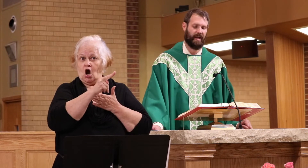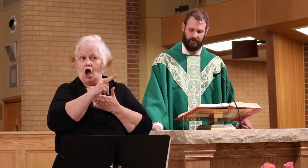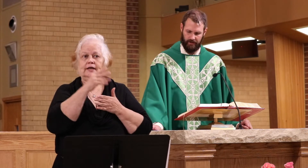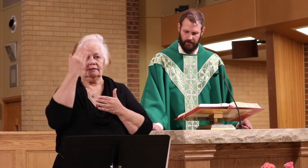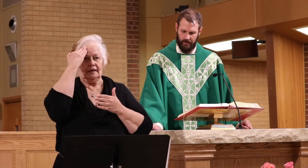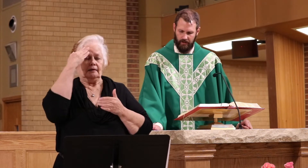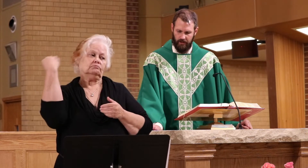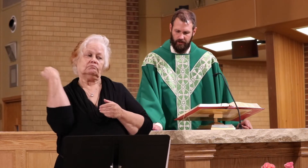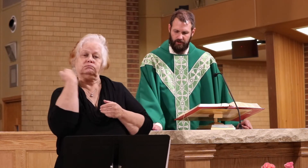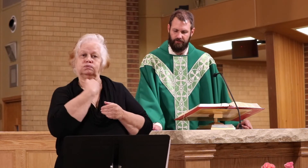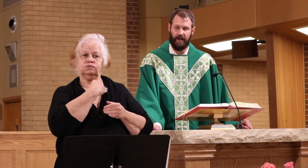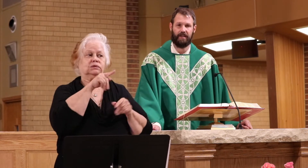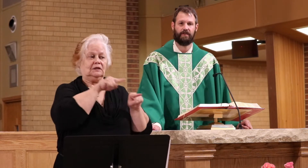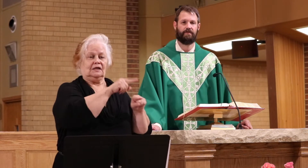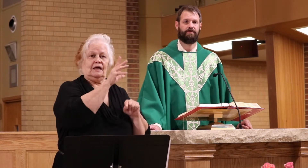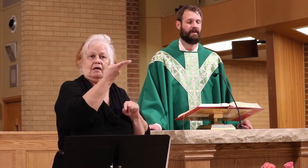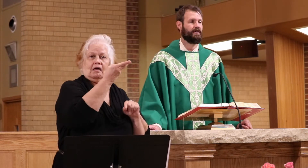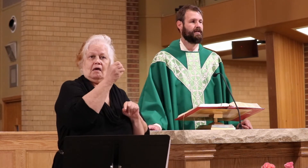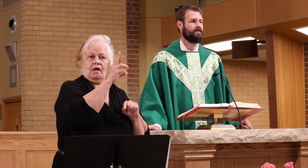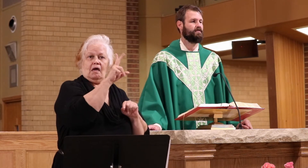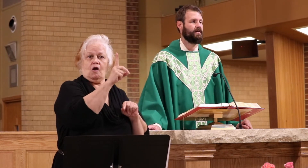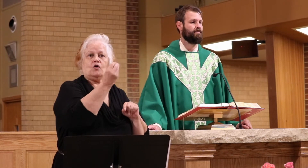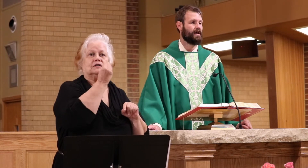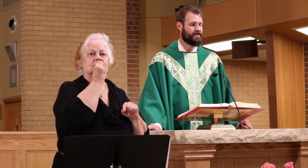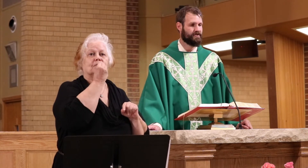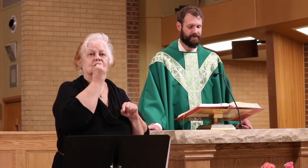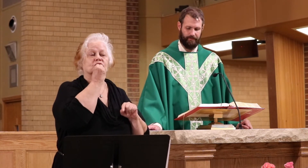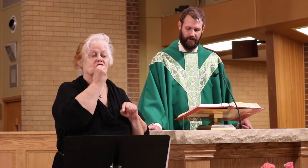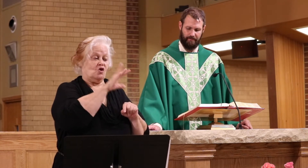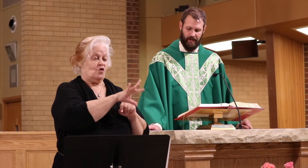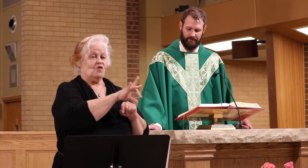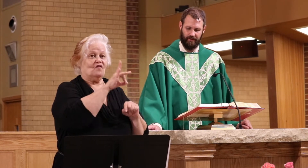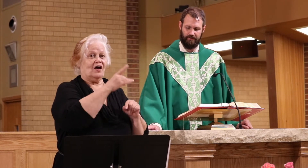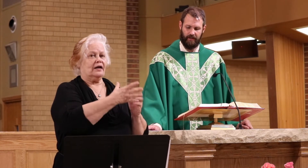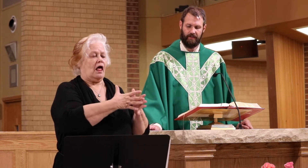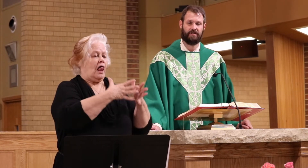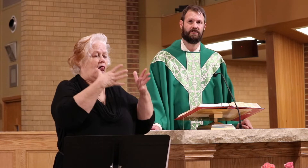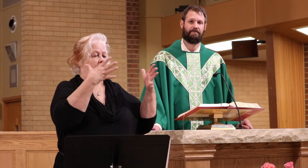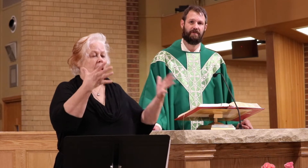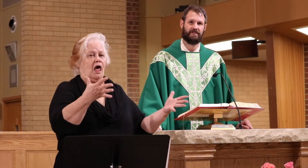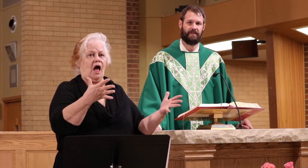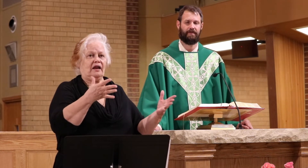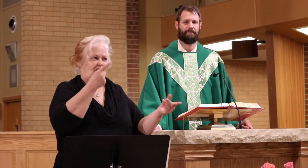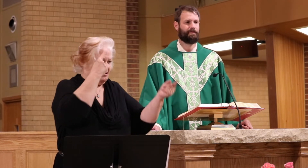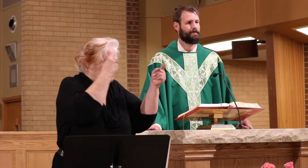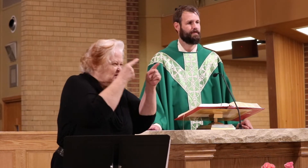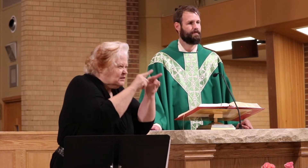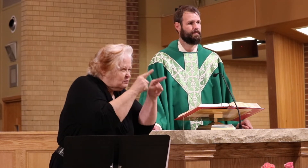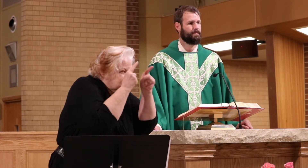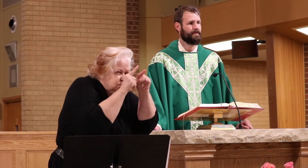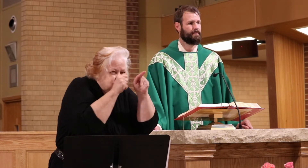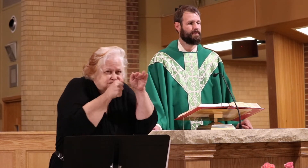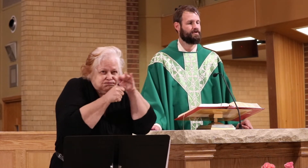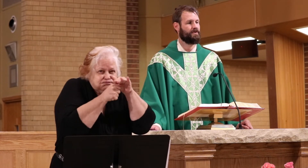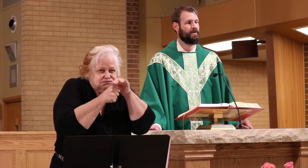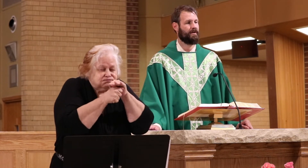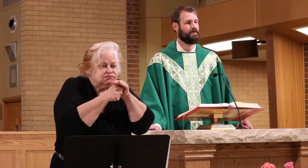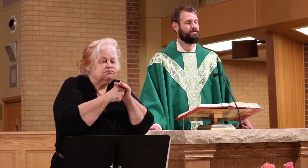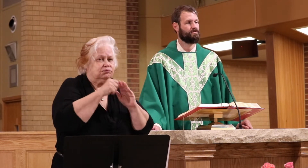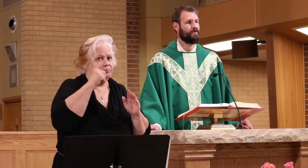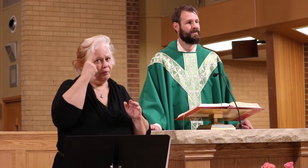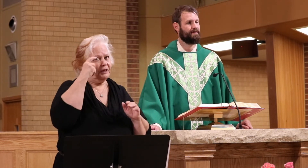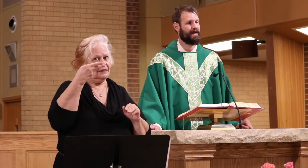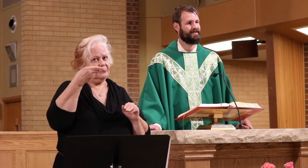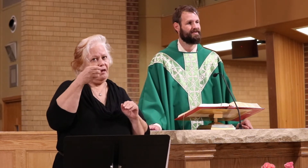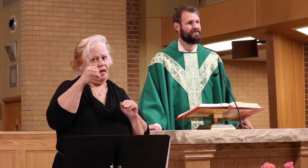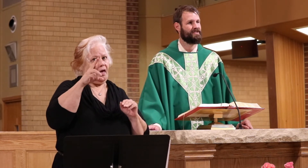Herod's banquet, you find very much an amount of conspiracy, because, you know, Herod